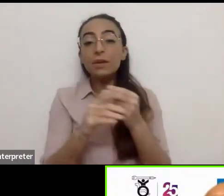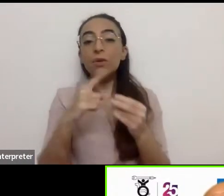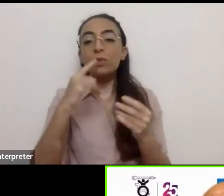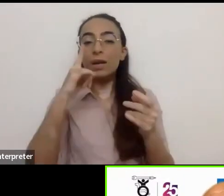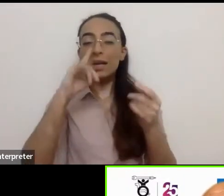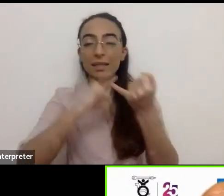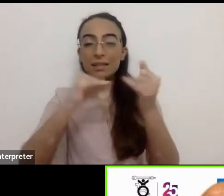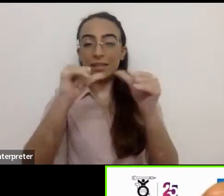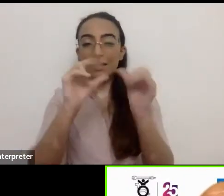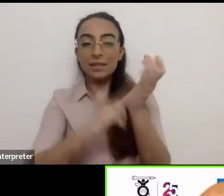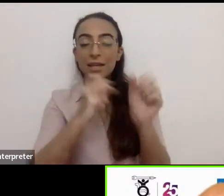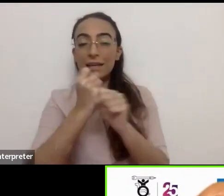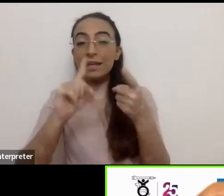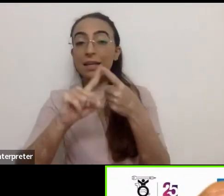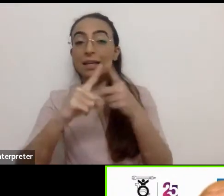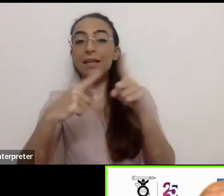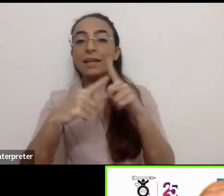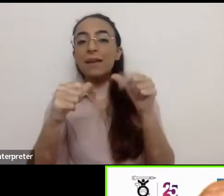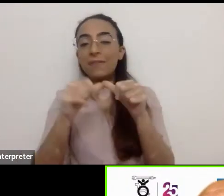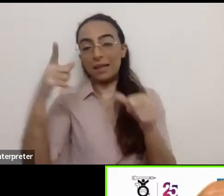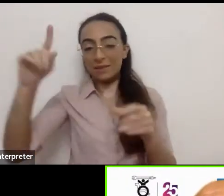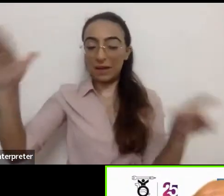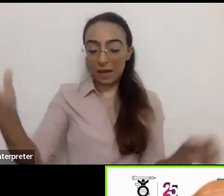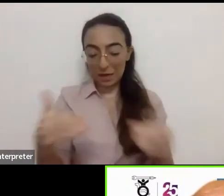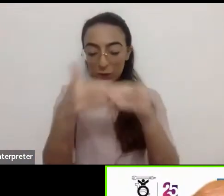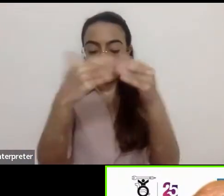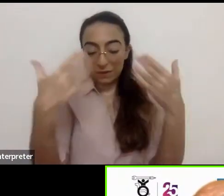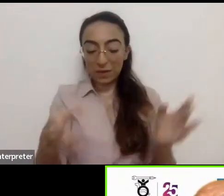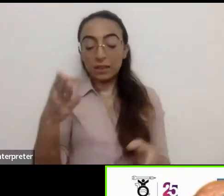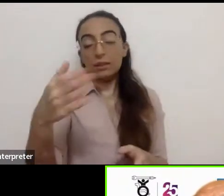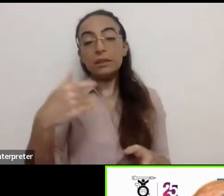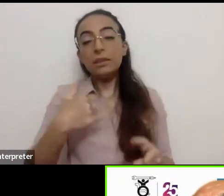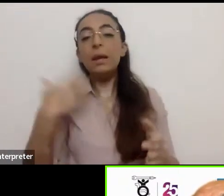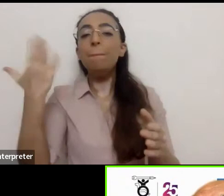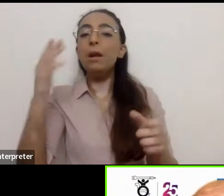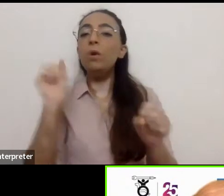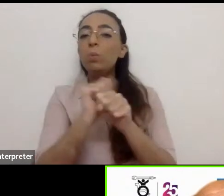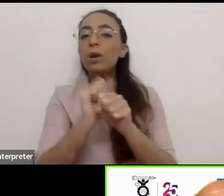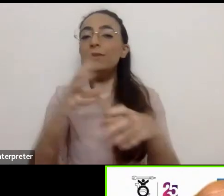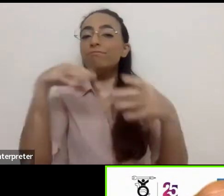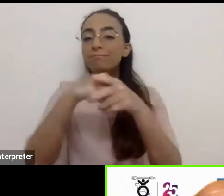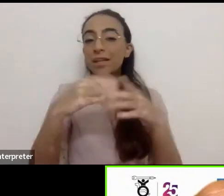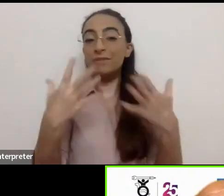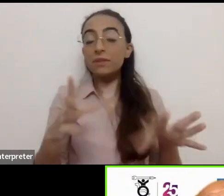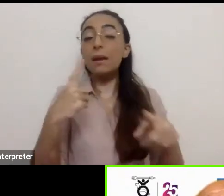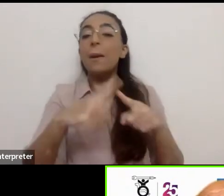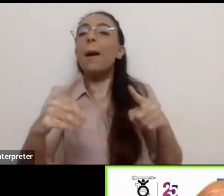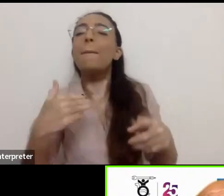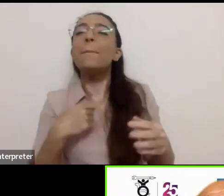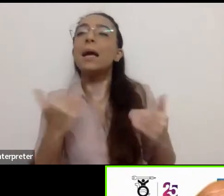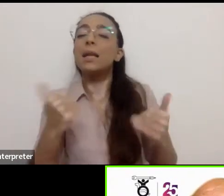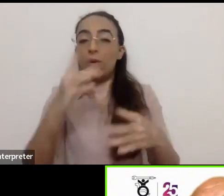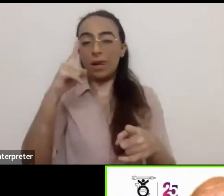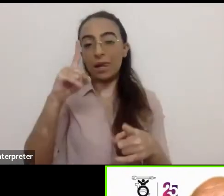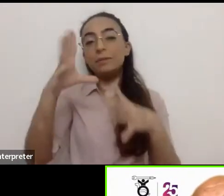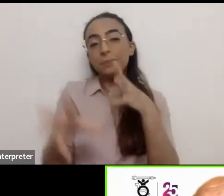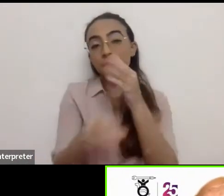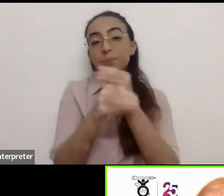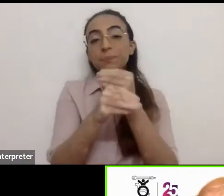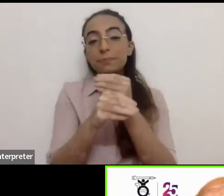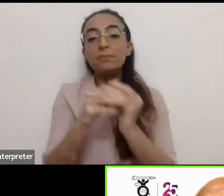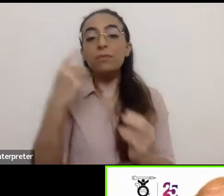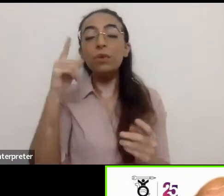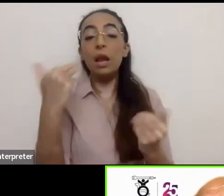Sangeeta's introduction to you. We have been colleagues in a lot of ways, but while Wipro is probably